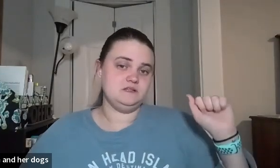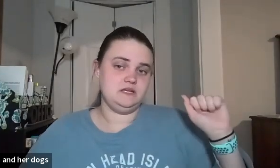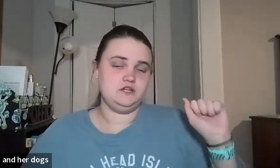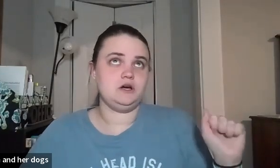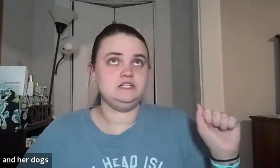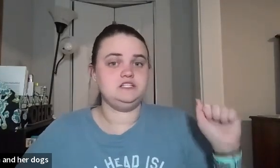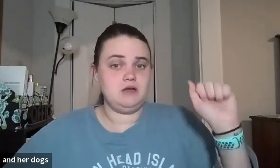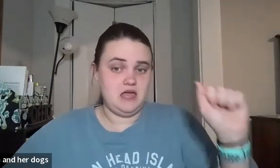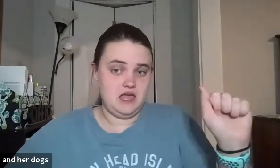to be, you're going to do